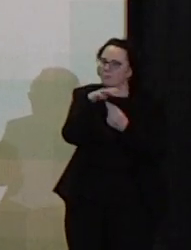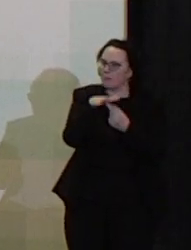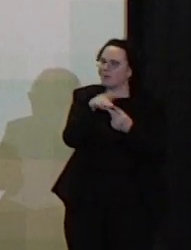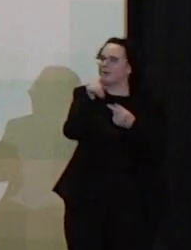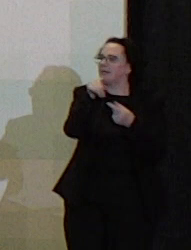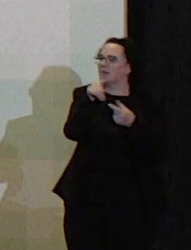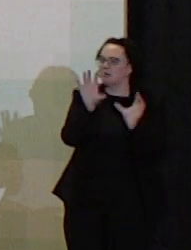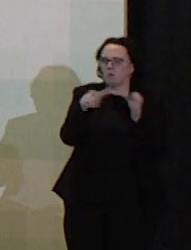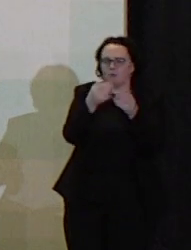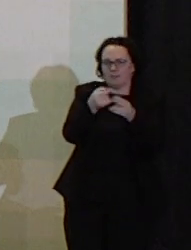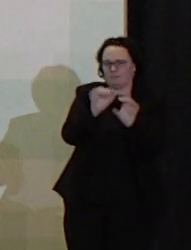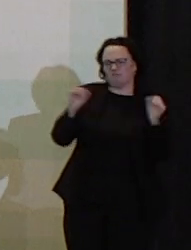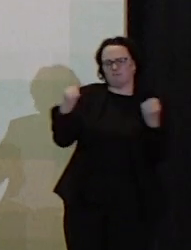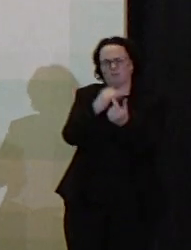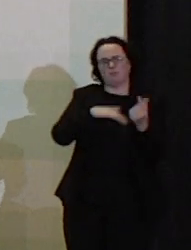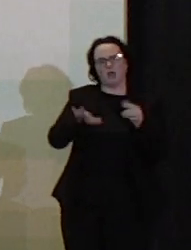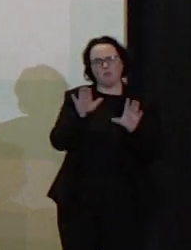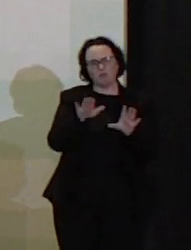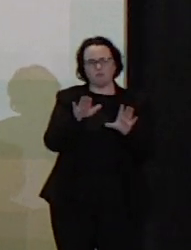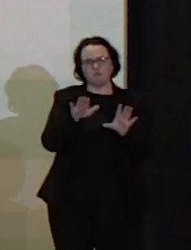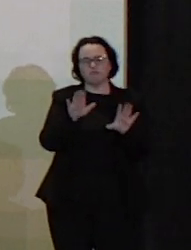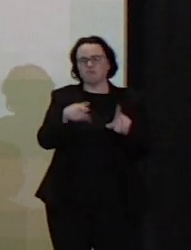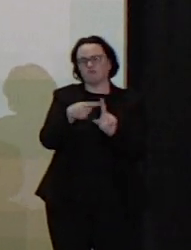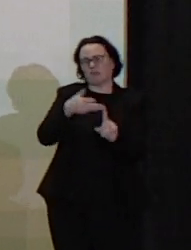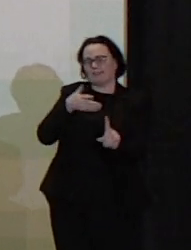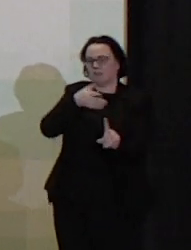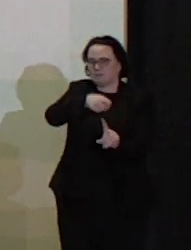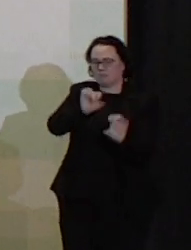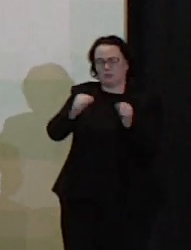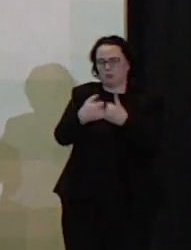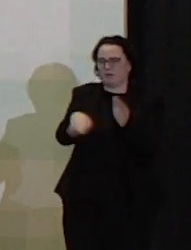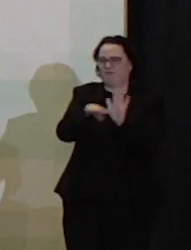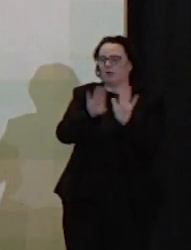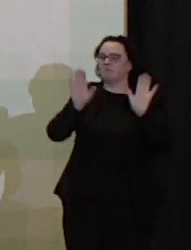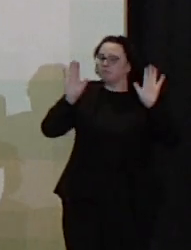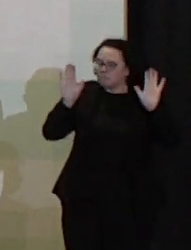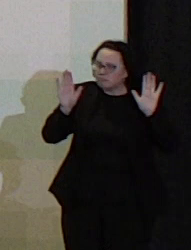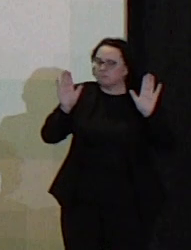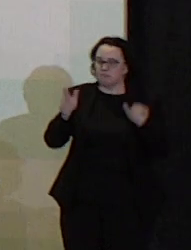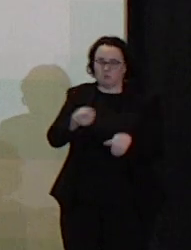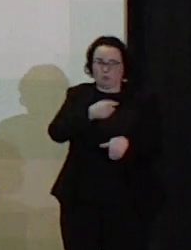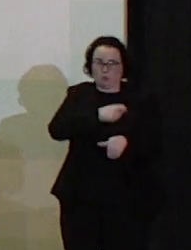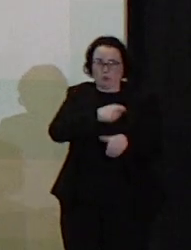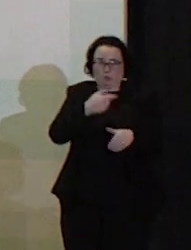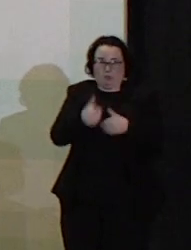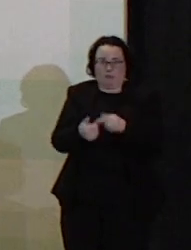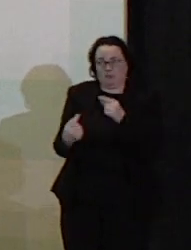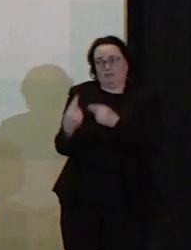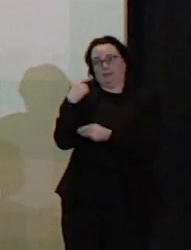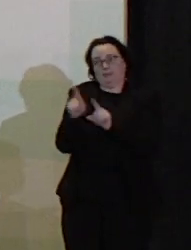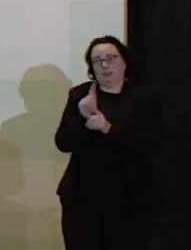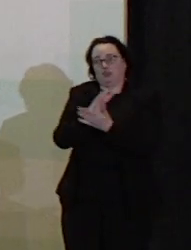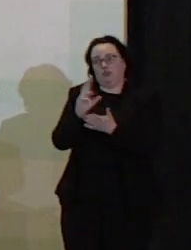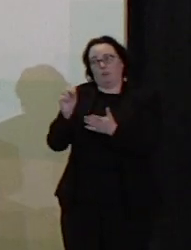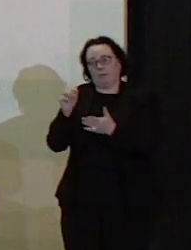in society, which you might argue is just recognising a social fact, which is as true today as it was in the 1930s, albeit